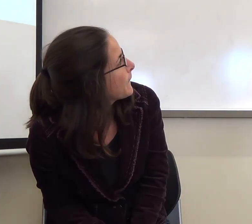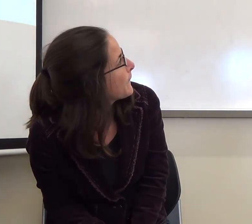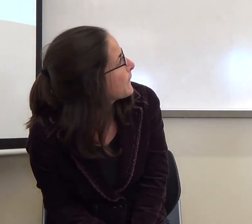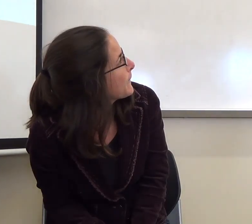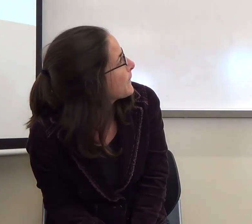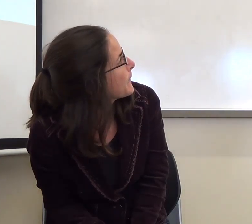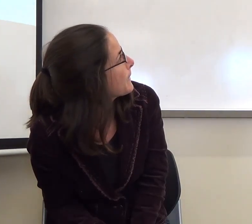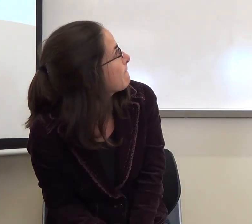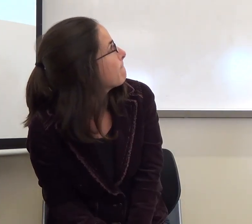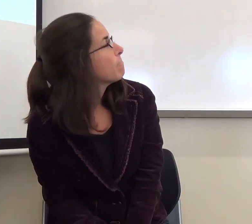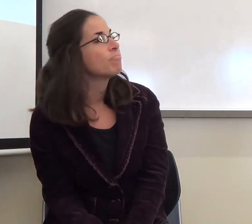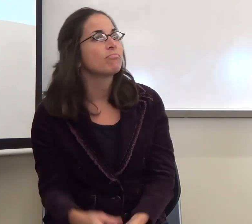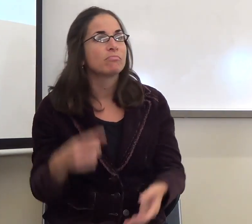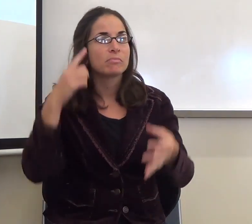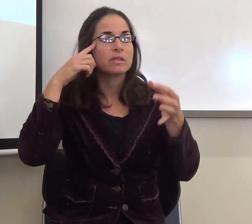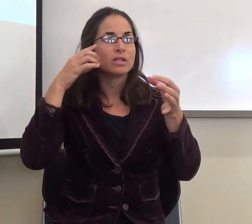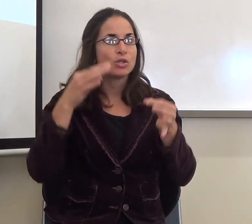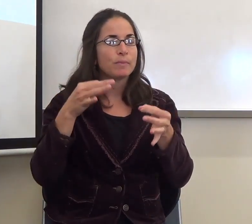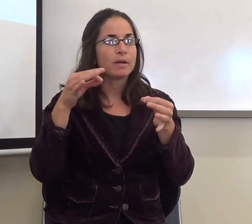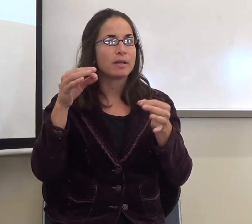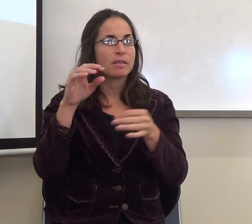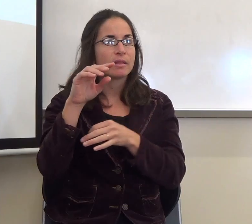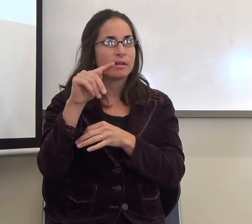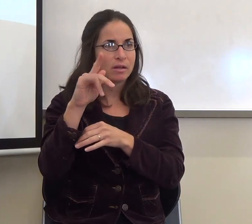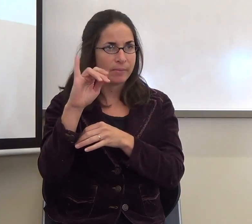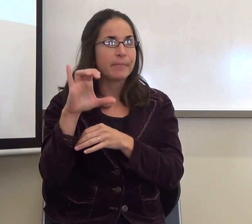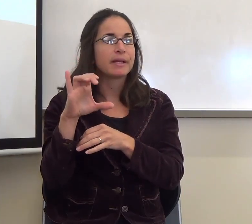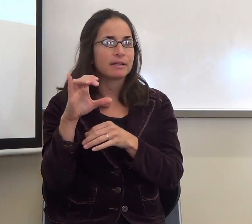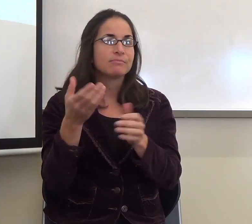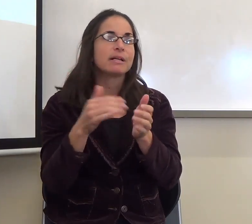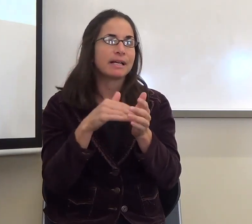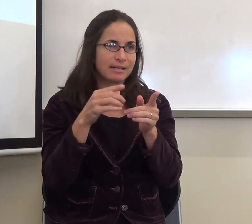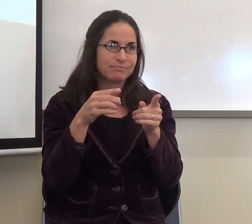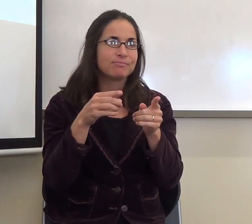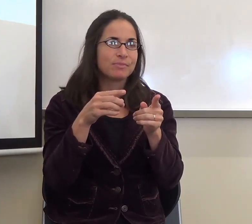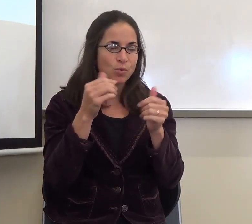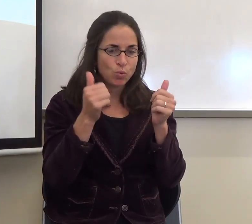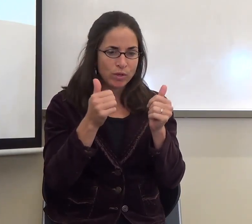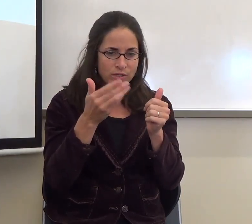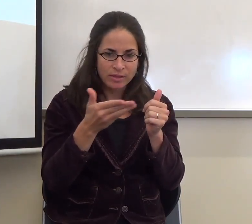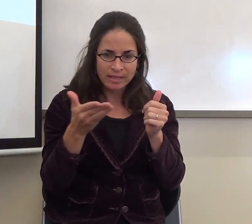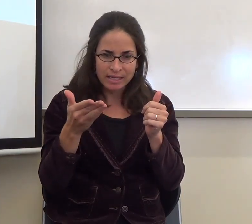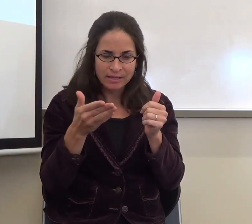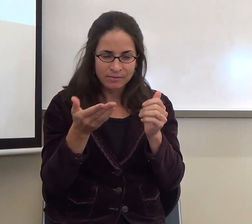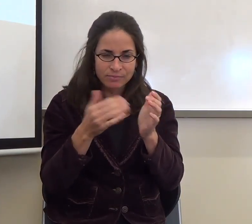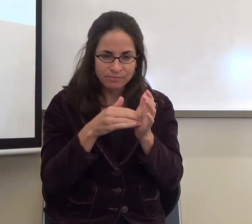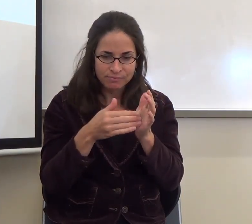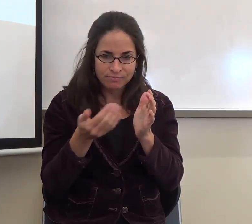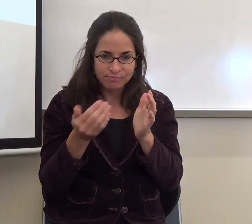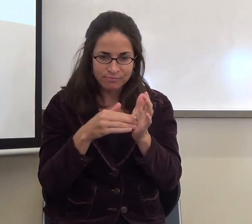determining the topic, finding out what the topic is looking for the thing or things that's referred to or repeated most